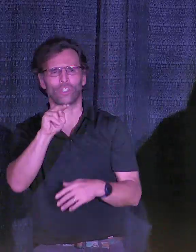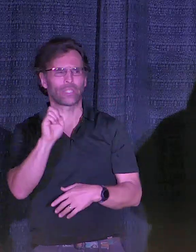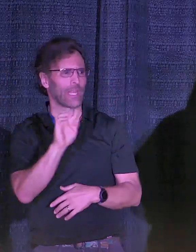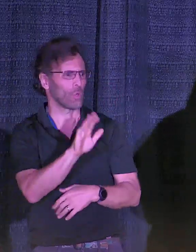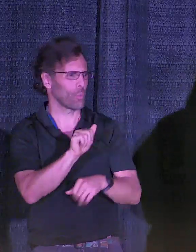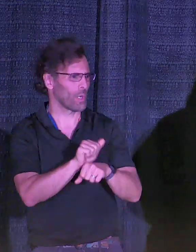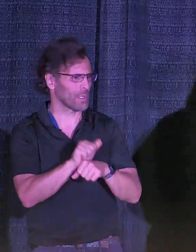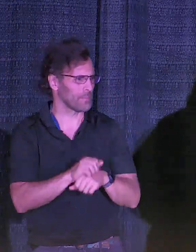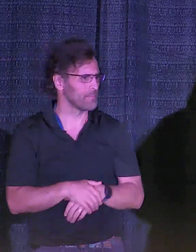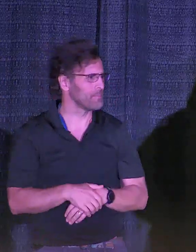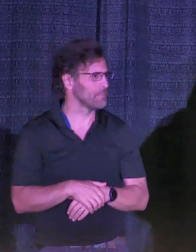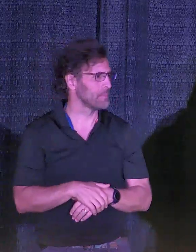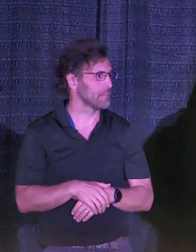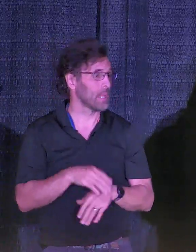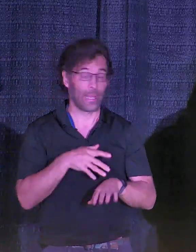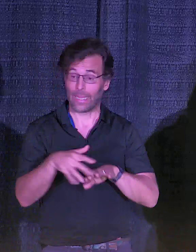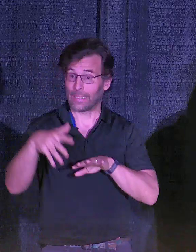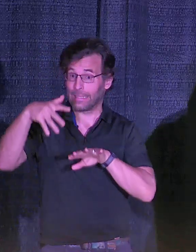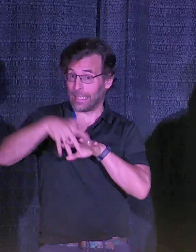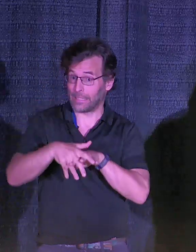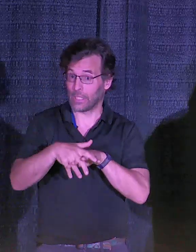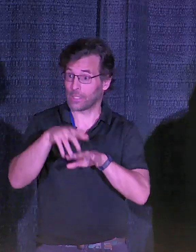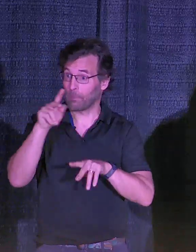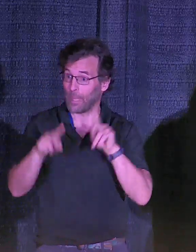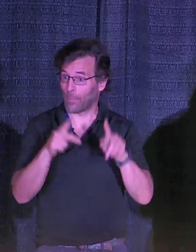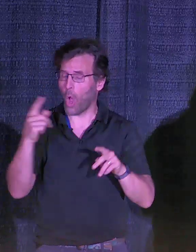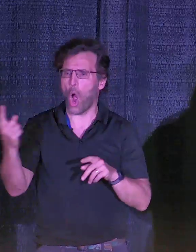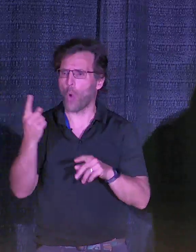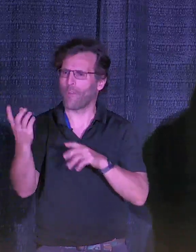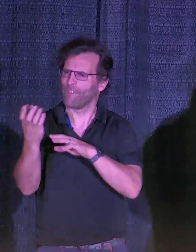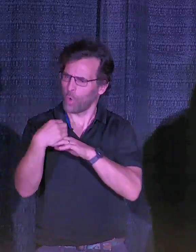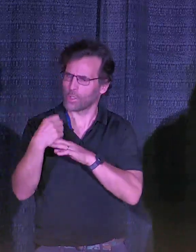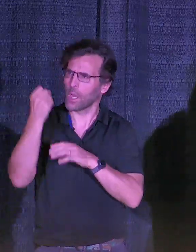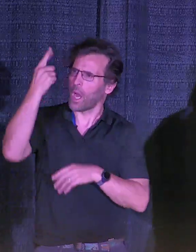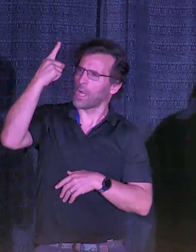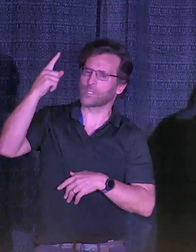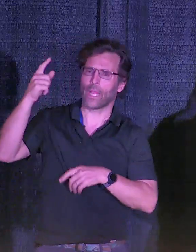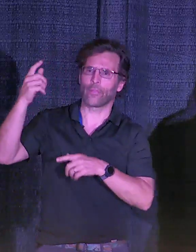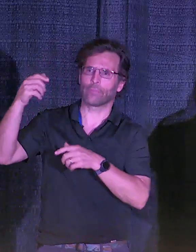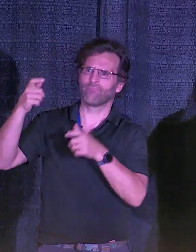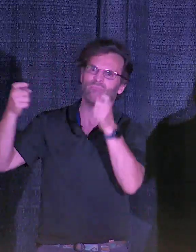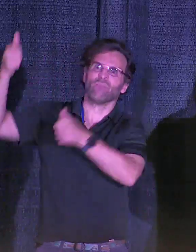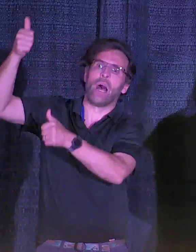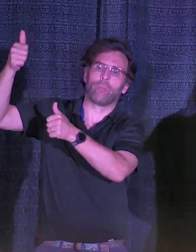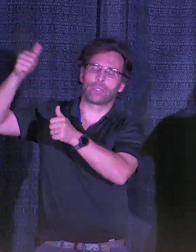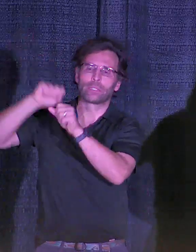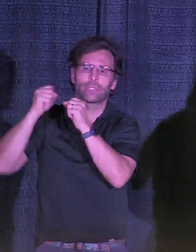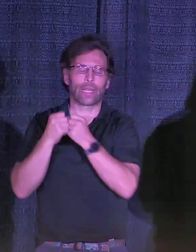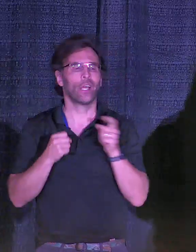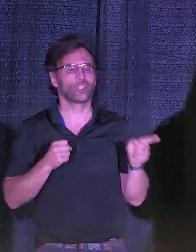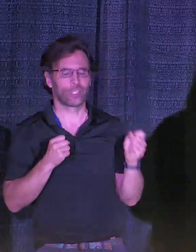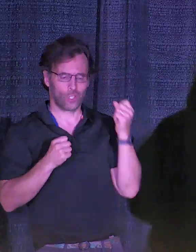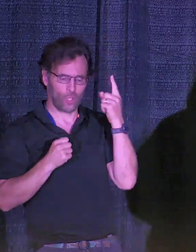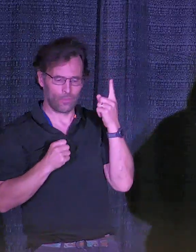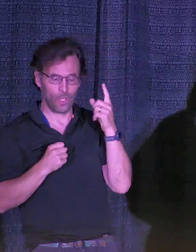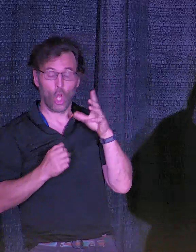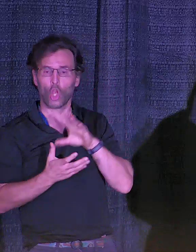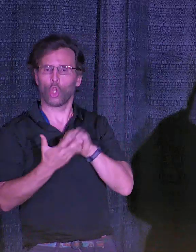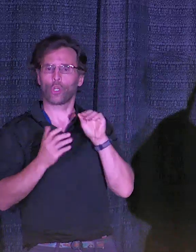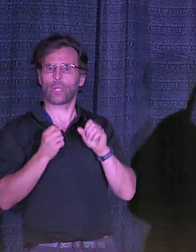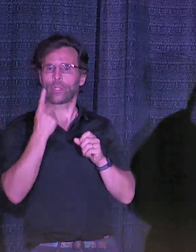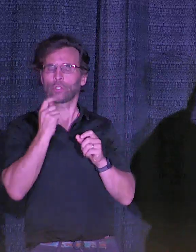work. Indigenous people have always been forced to understand the dominant society, but she has learned to understand